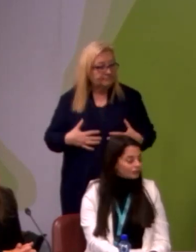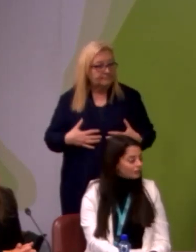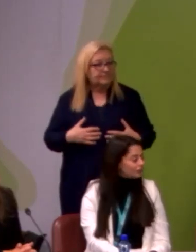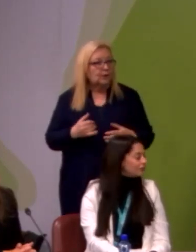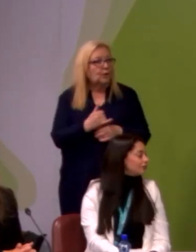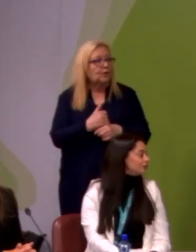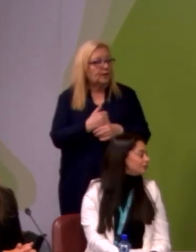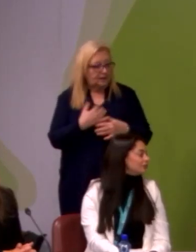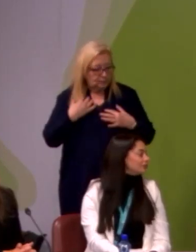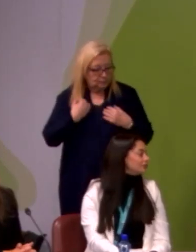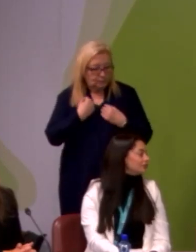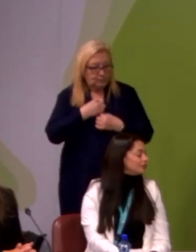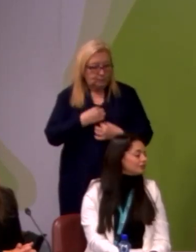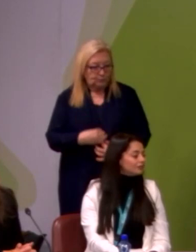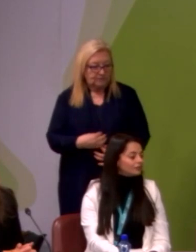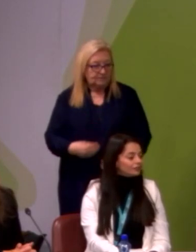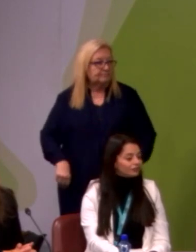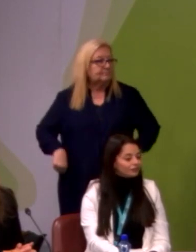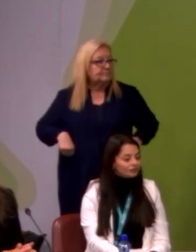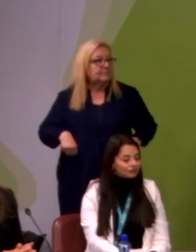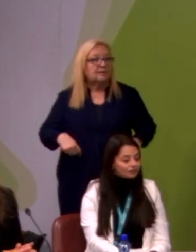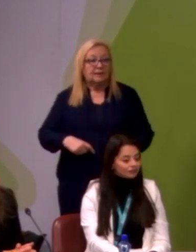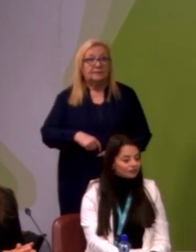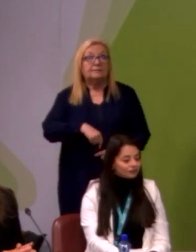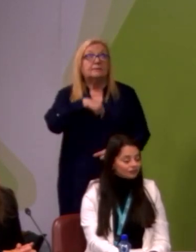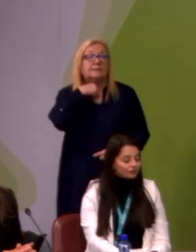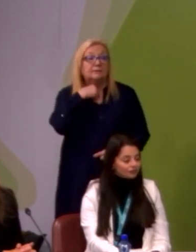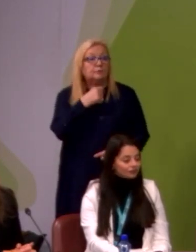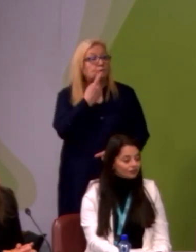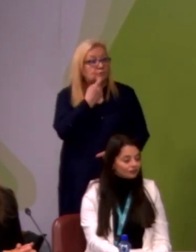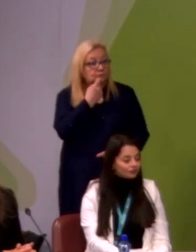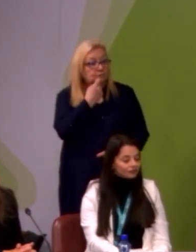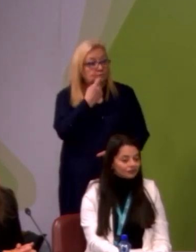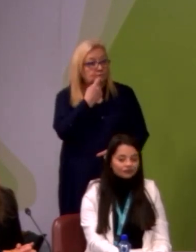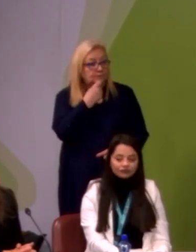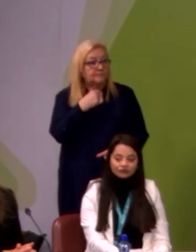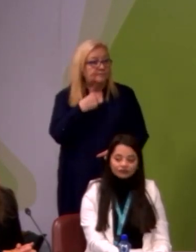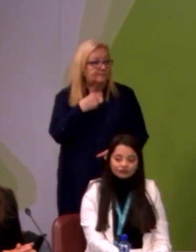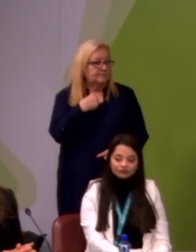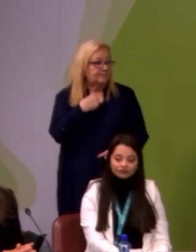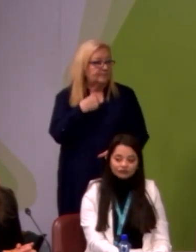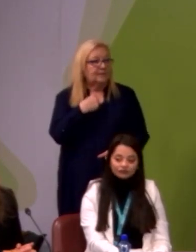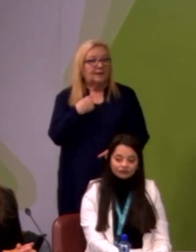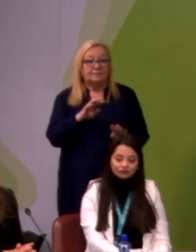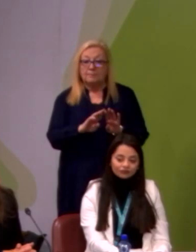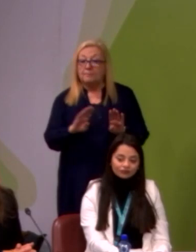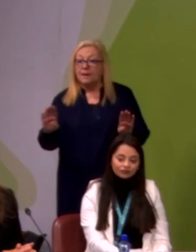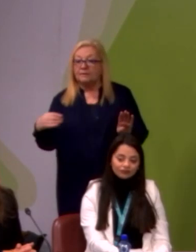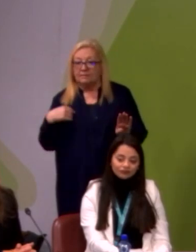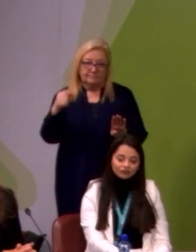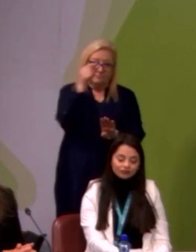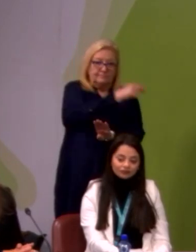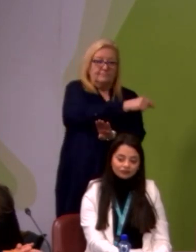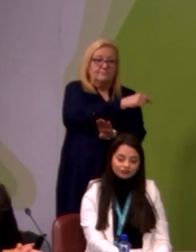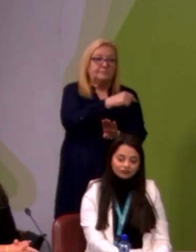suit with a red tie, and I'm sitting at the very end of the panel. So just to draw